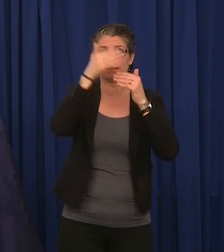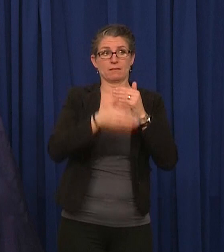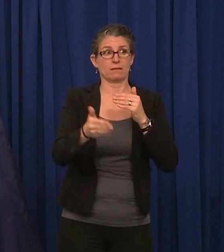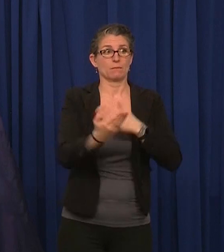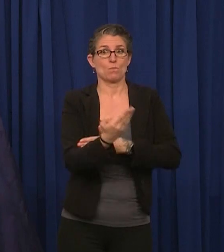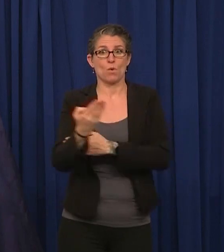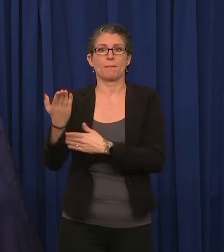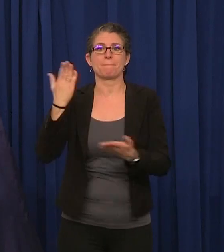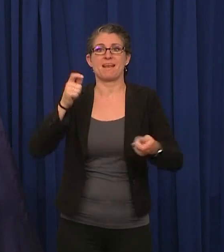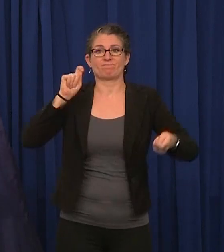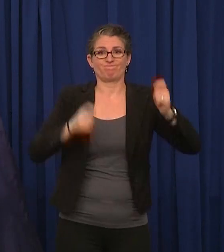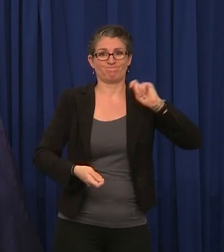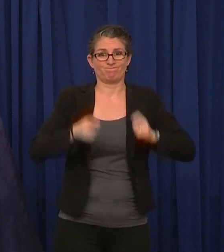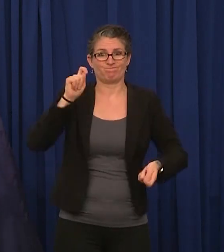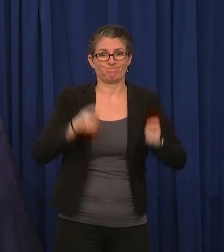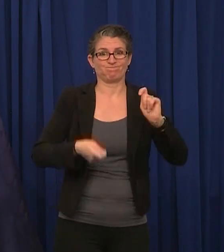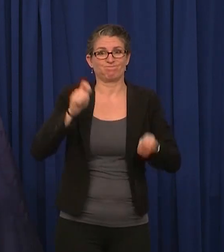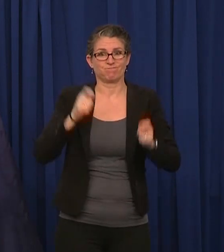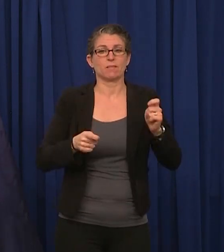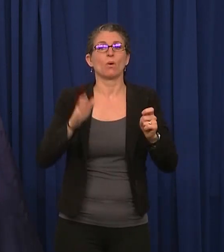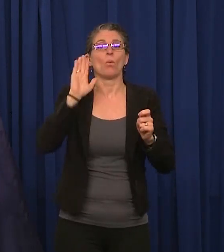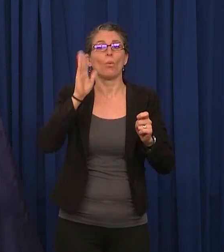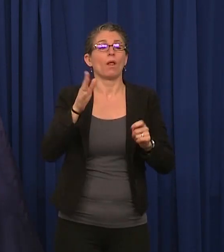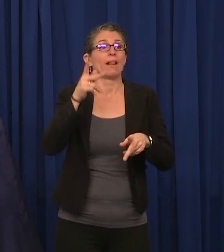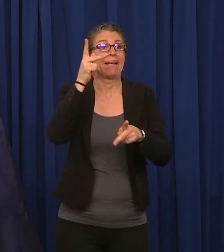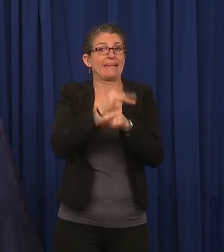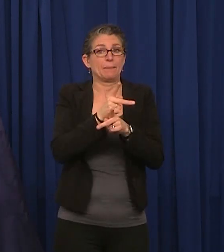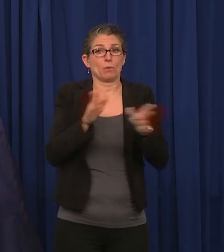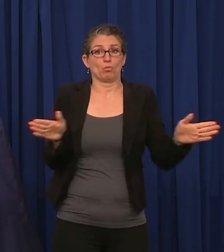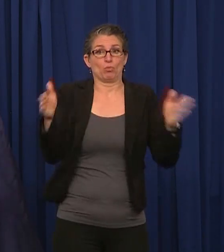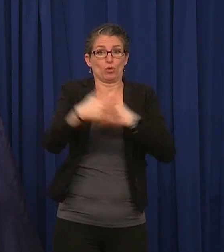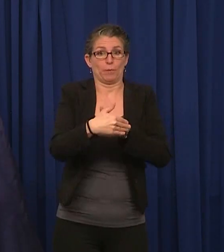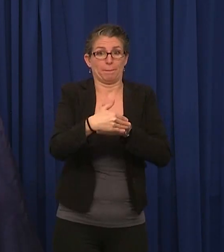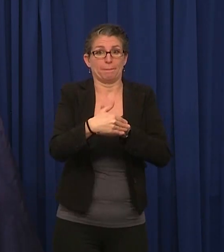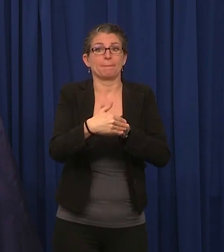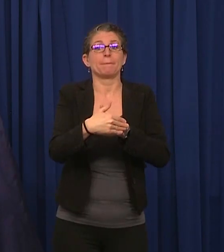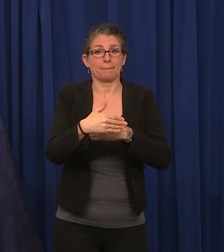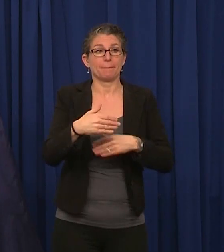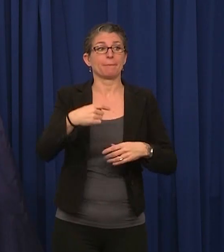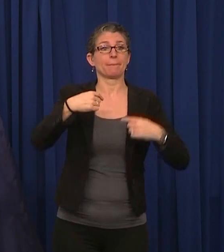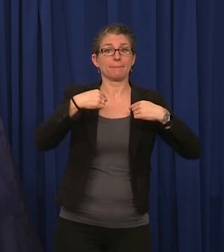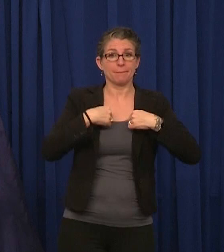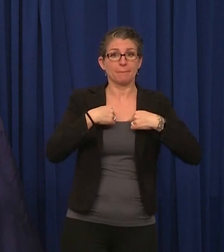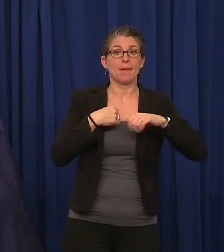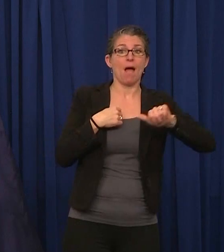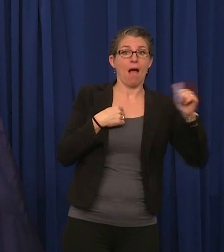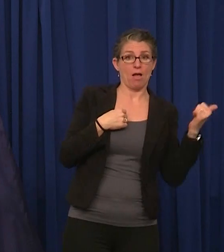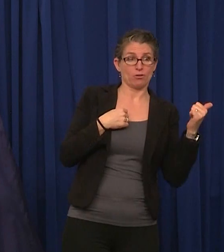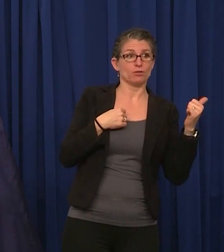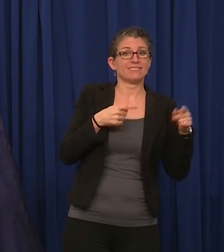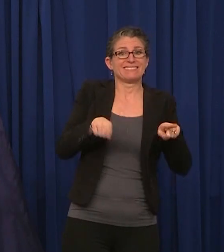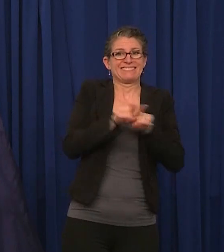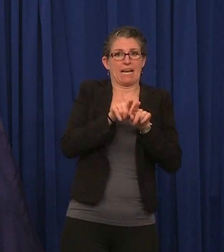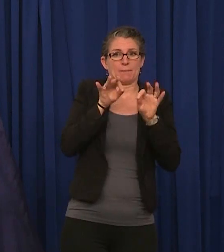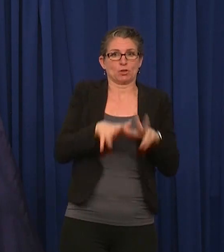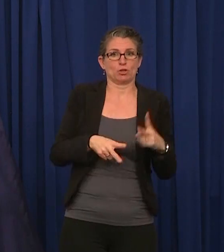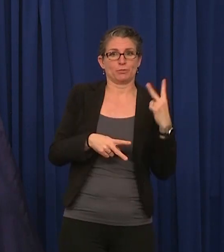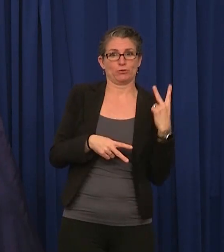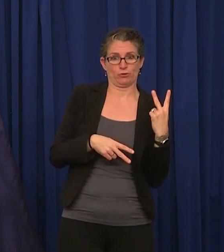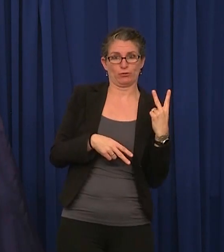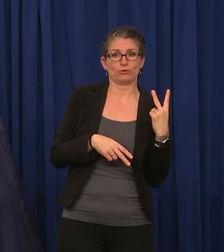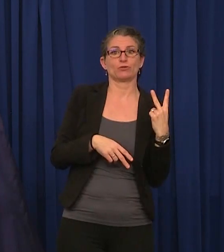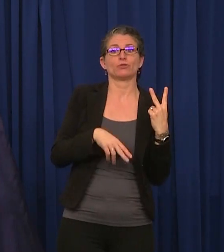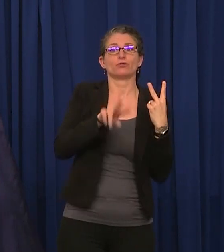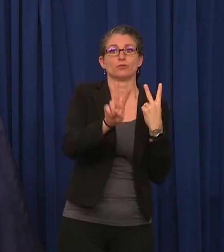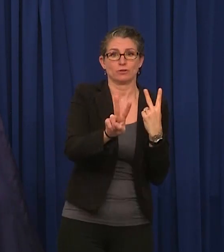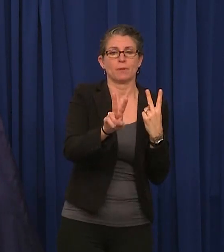room, Dr. Thibodeau and her colleagues here, but we might start moving some of the questions to phone-based. So Robert will be